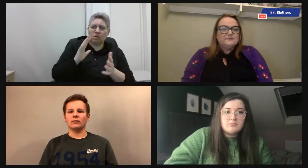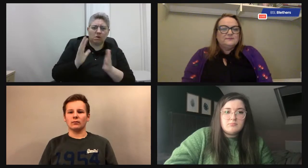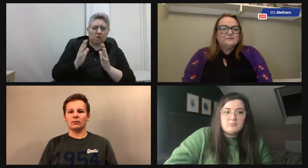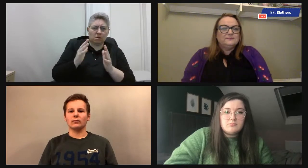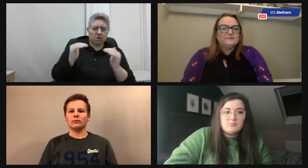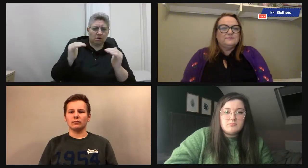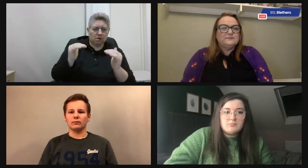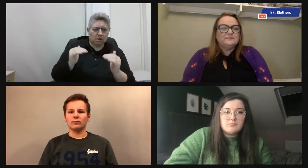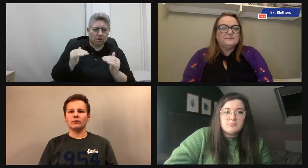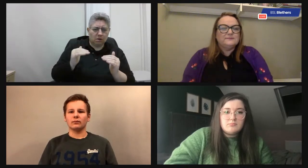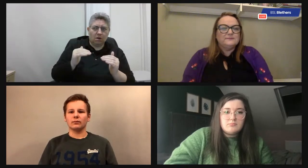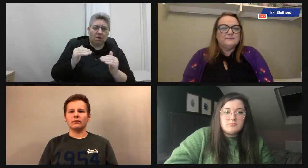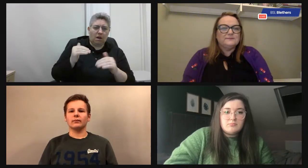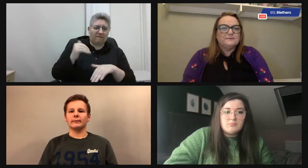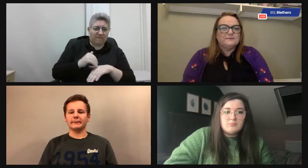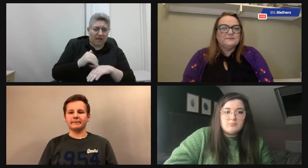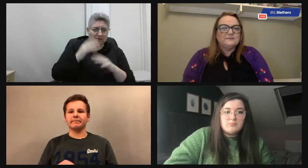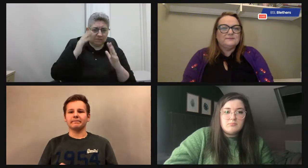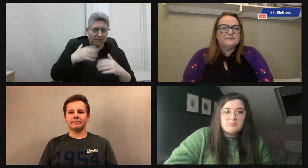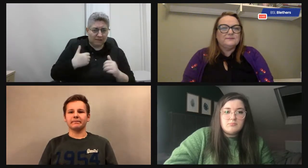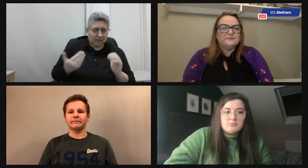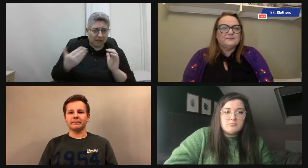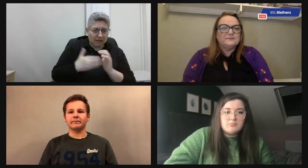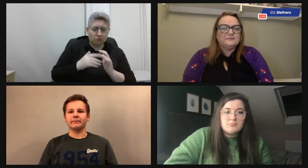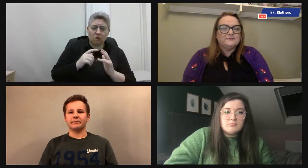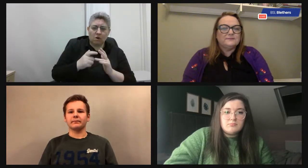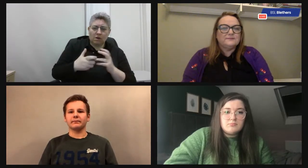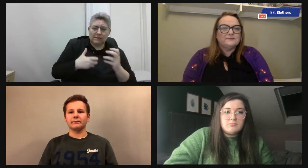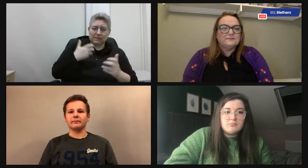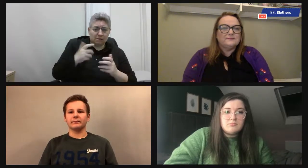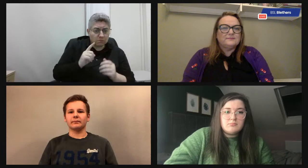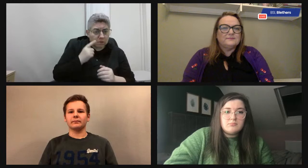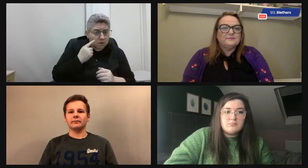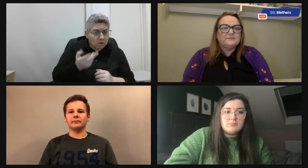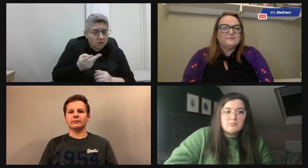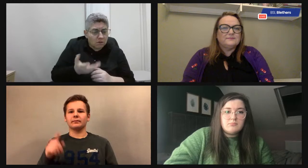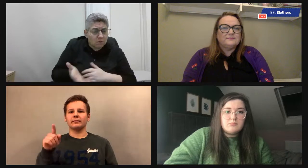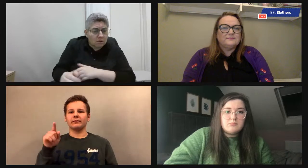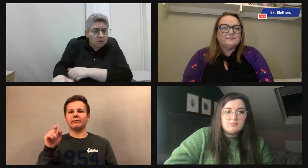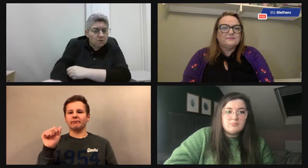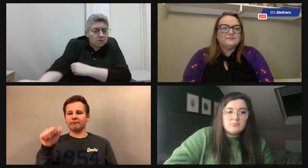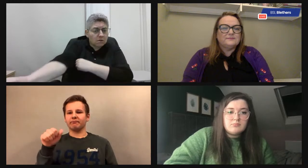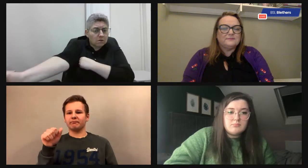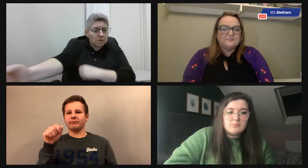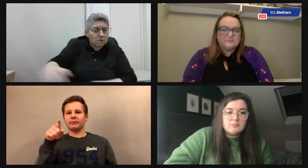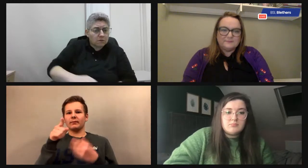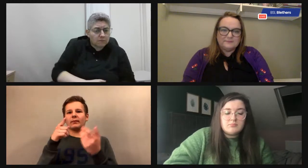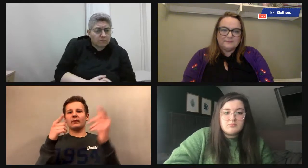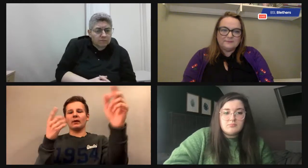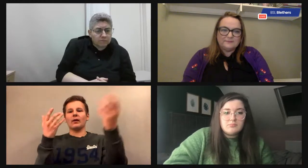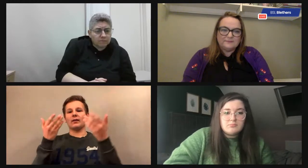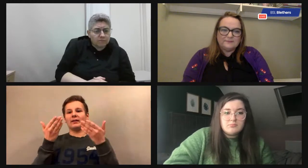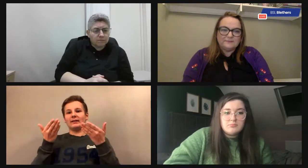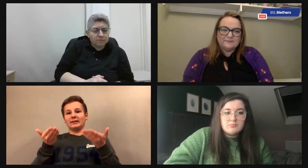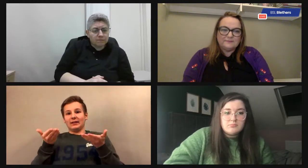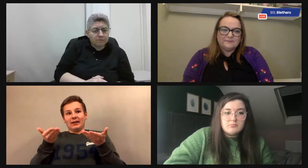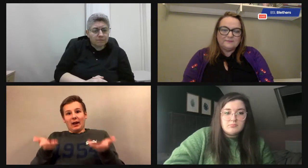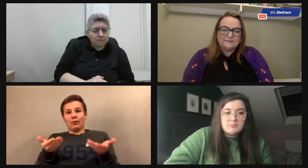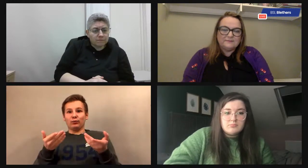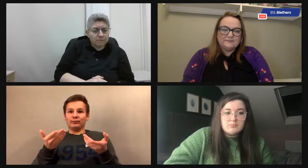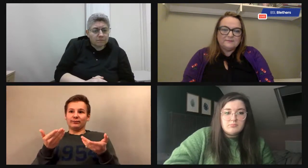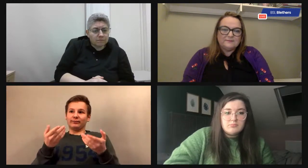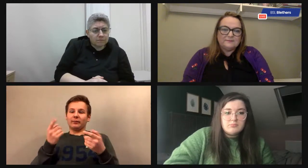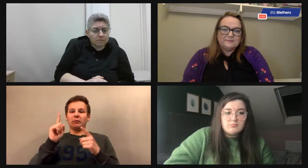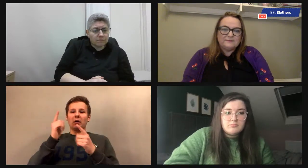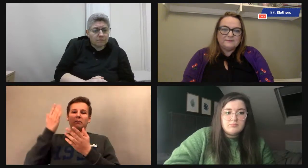be provided an interpreter or a communication support worker in school, and their skills might not be entirely up to scratch. And do you think that